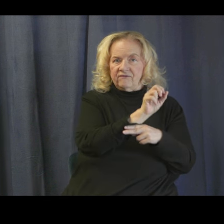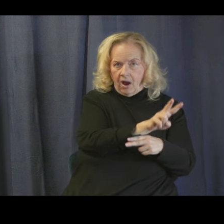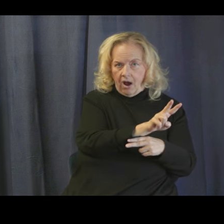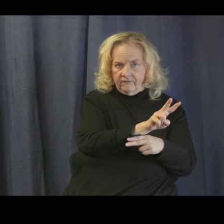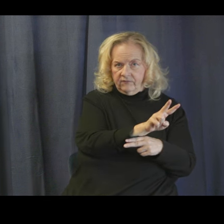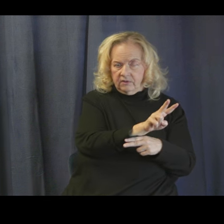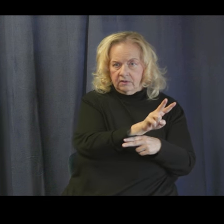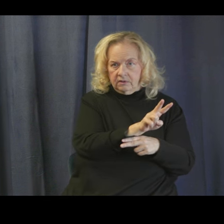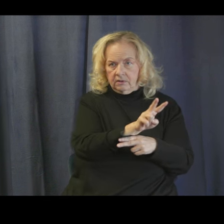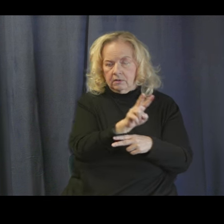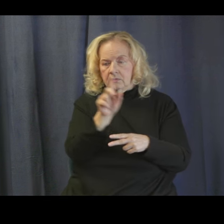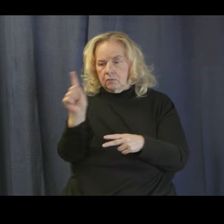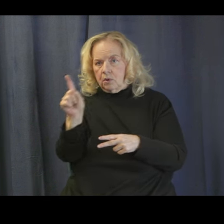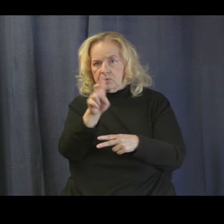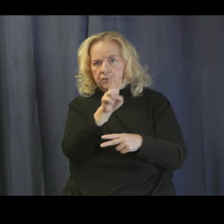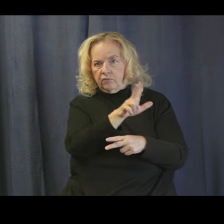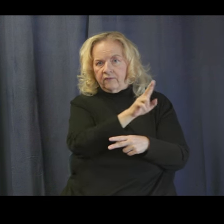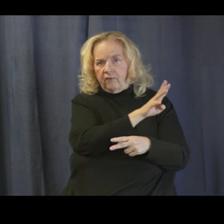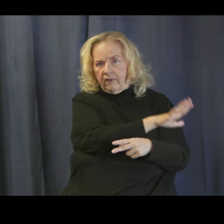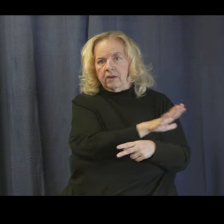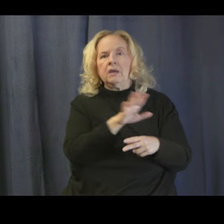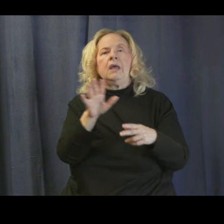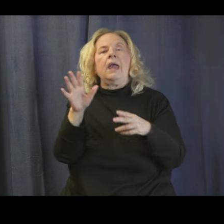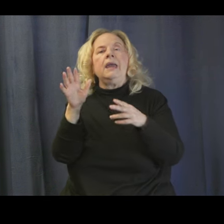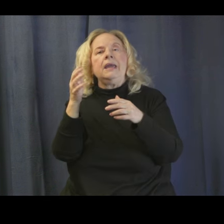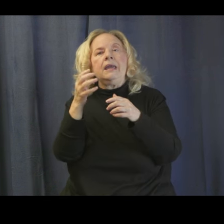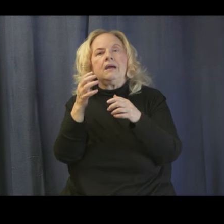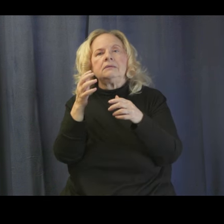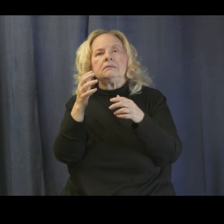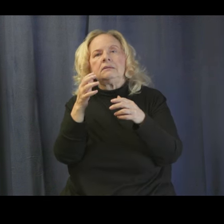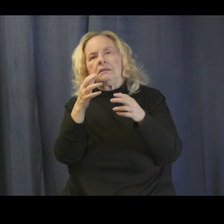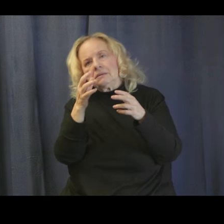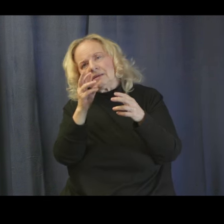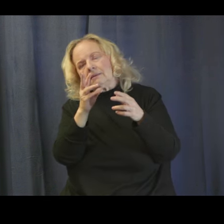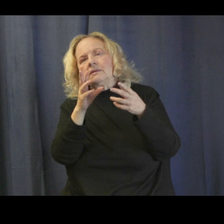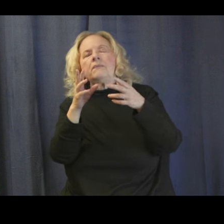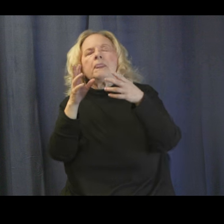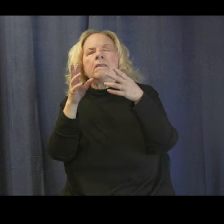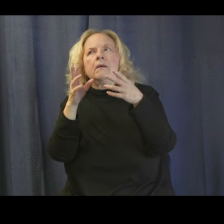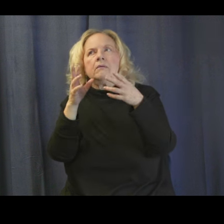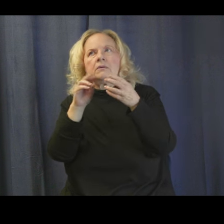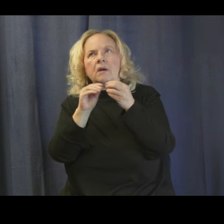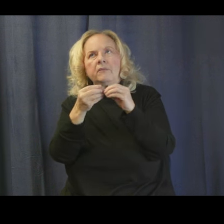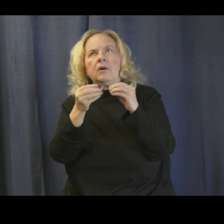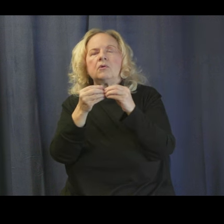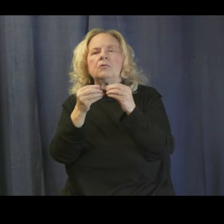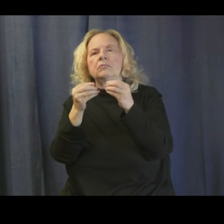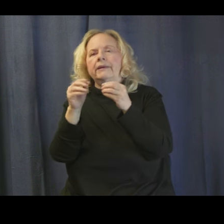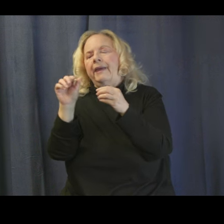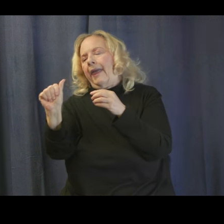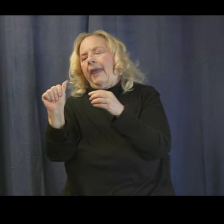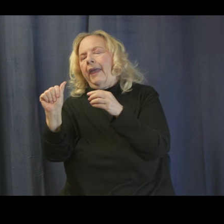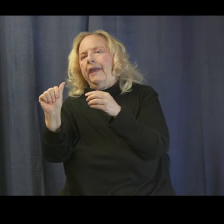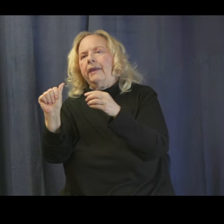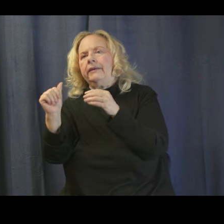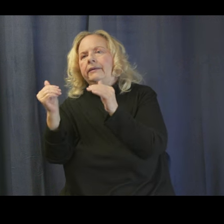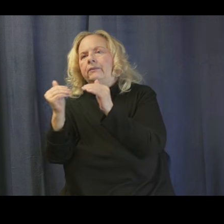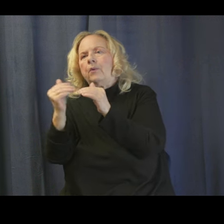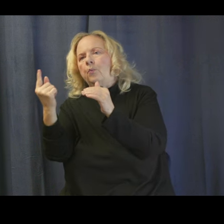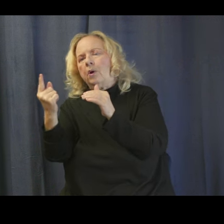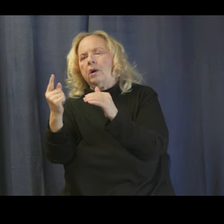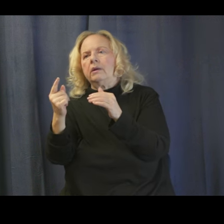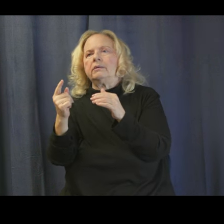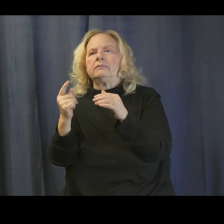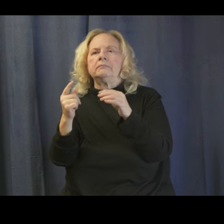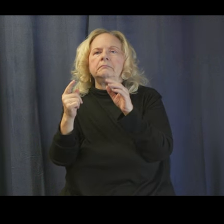and Vav. Every letter in Hebrew also has a numerical value. Like A would be